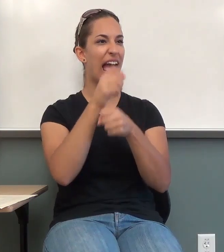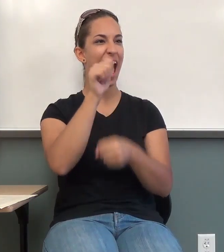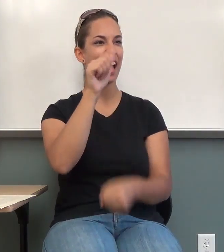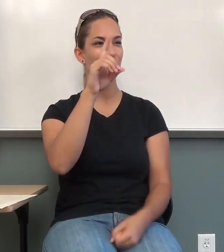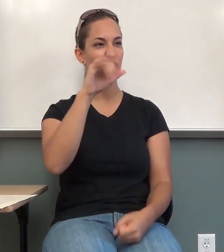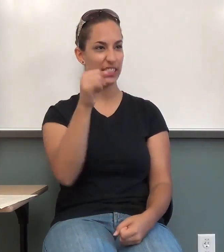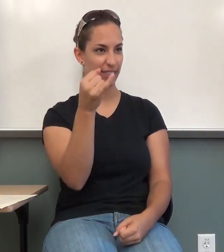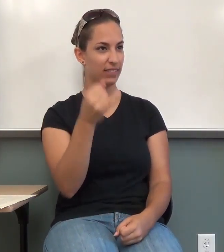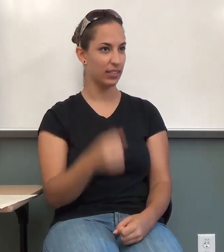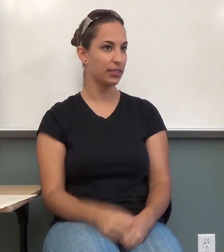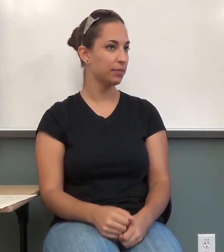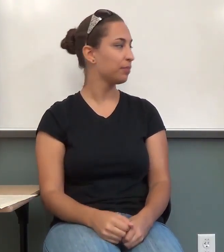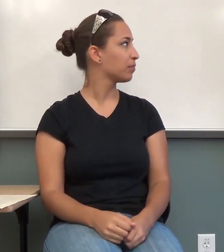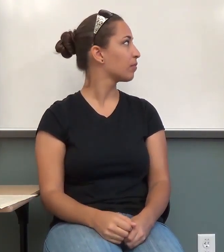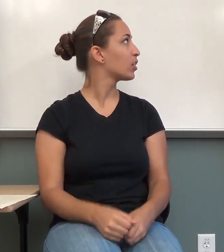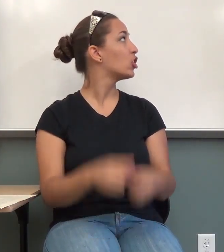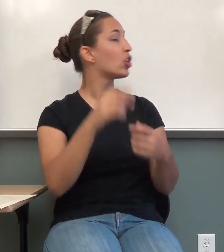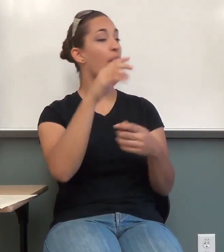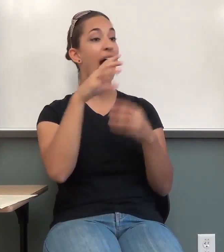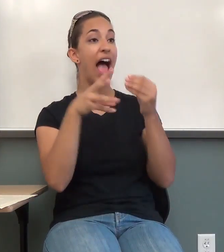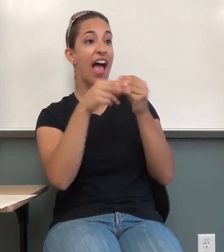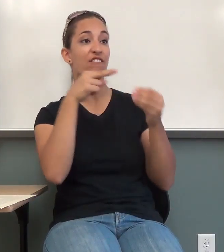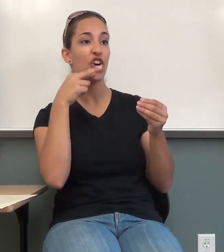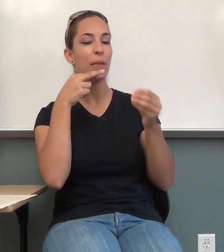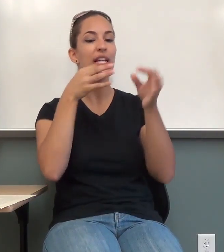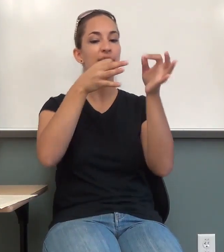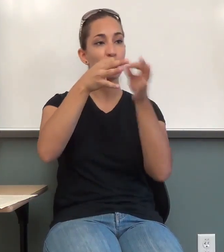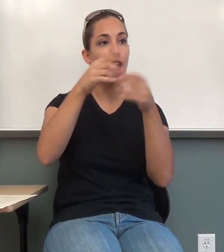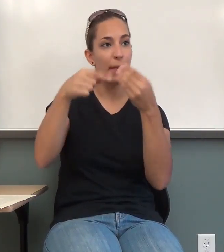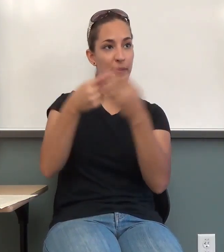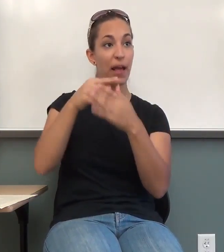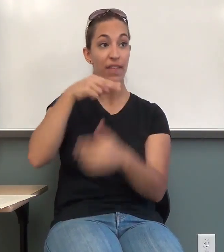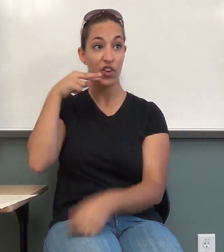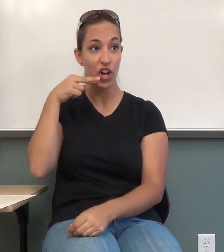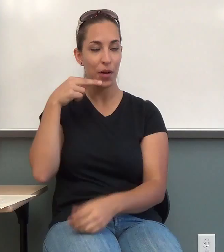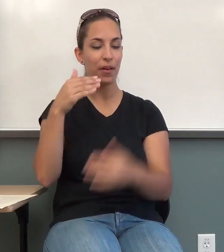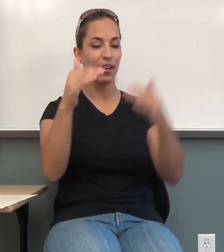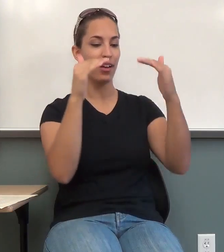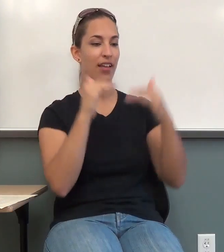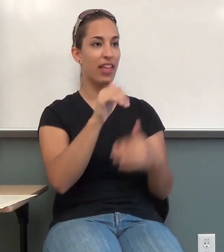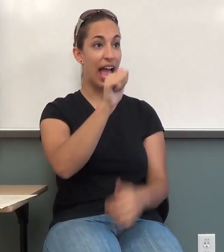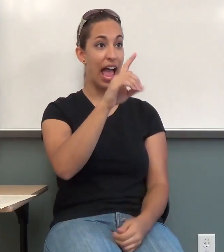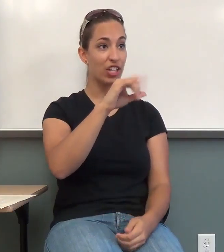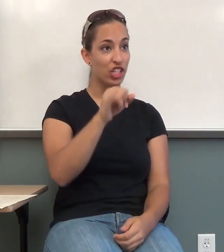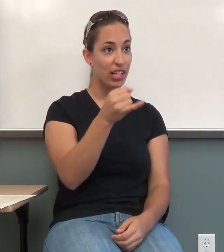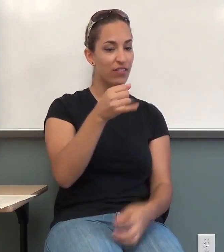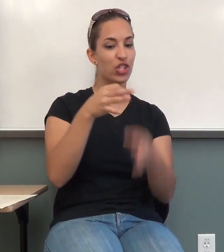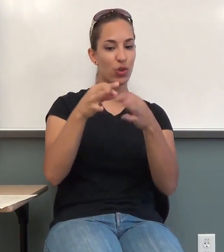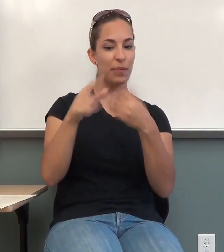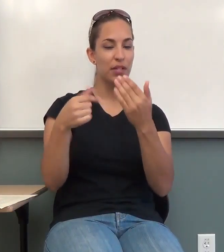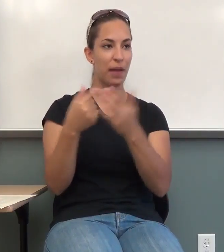And what do you think an adjective describes? A noun. Ah, there we go. We're making our sentences more